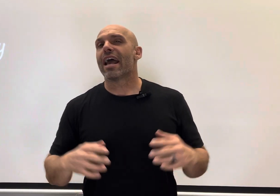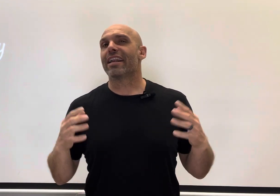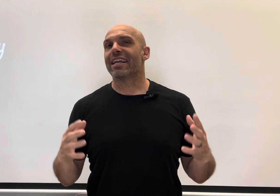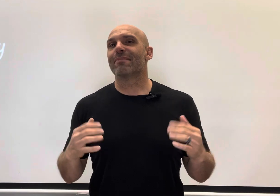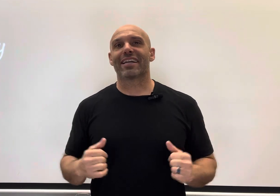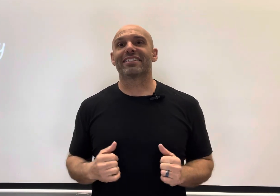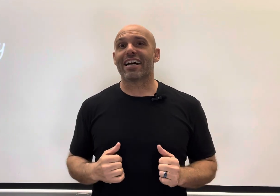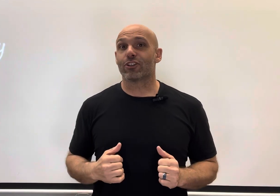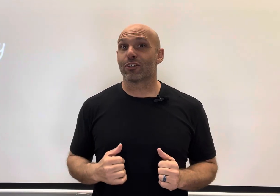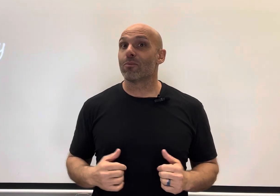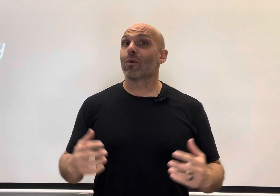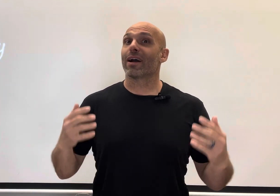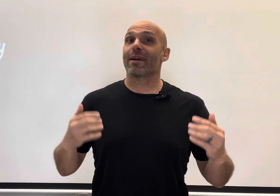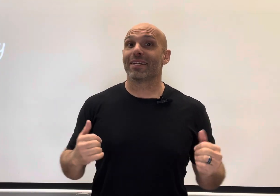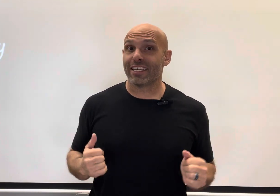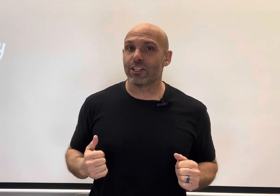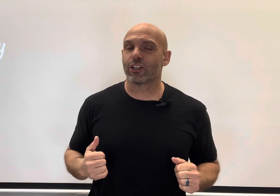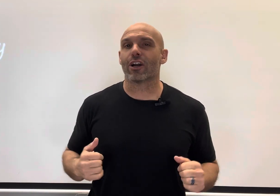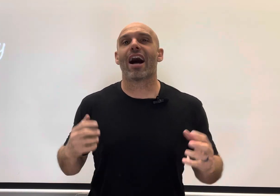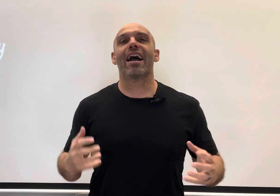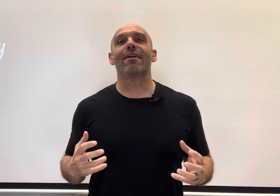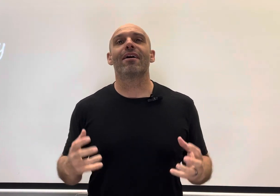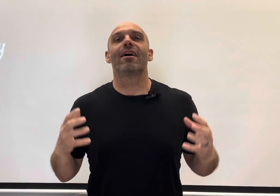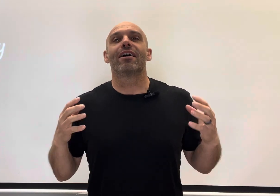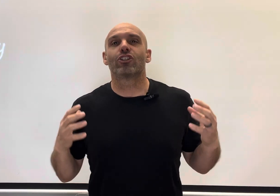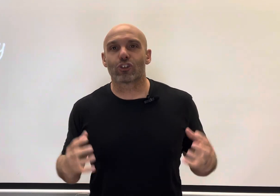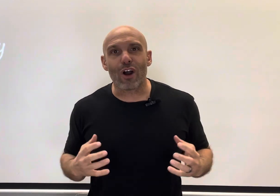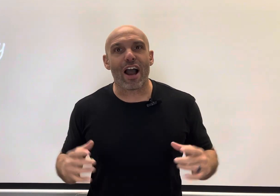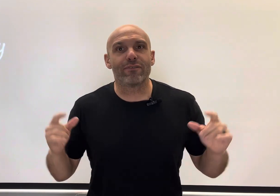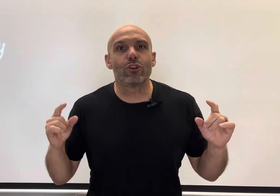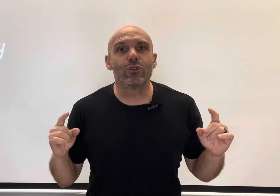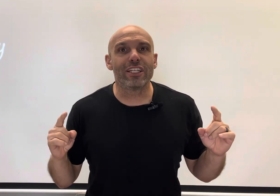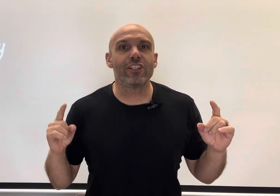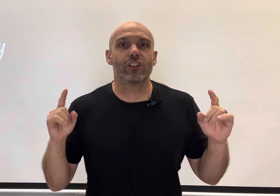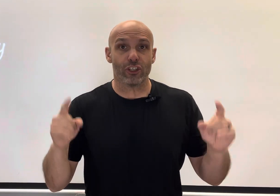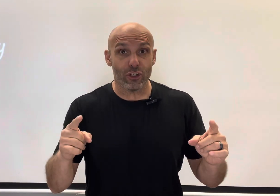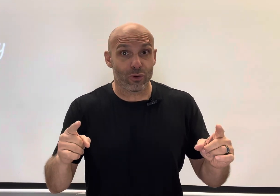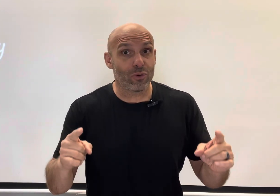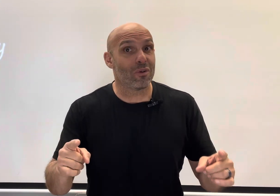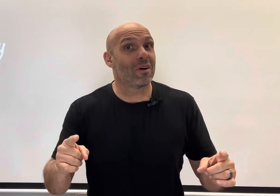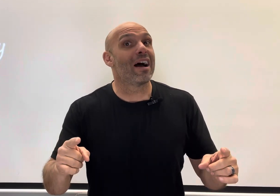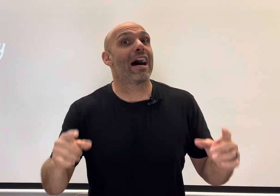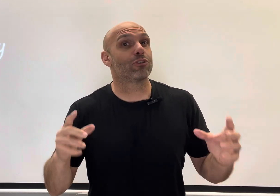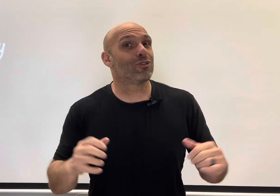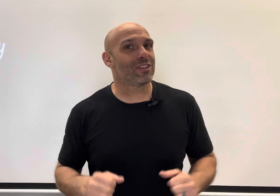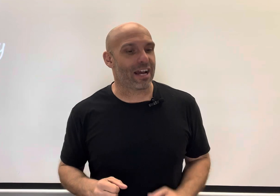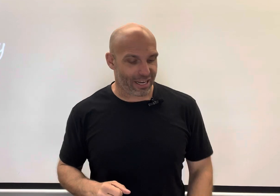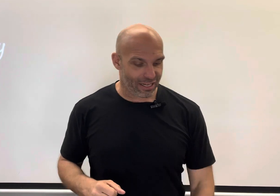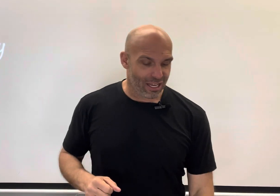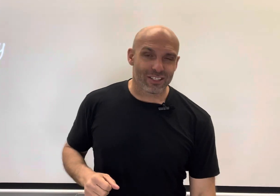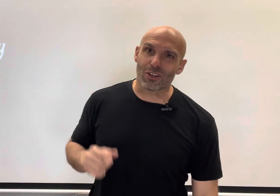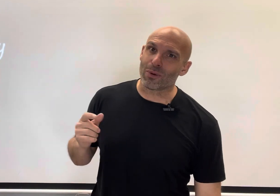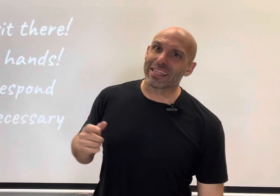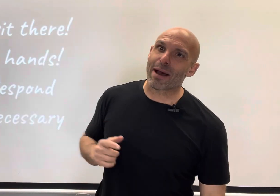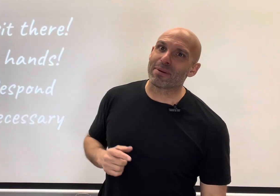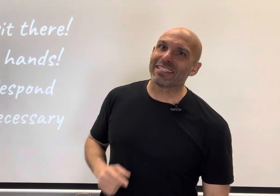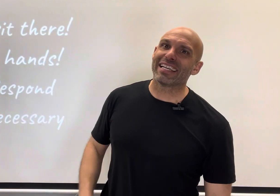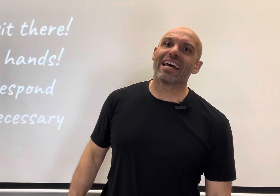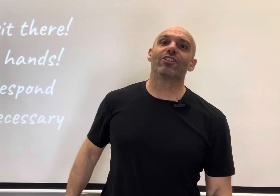in my classroom, where I am a teacher, I strive to teach you how to sign. So with that being said,